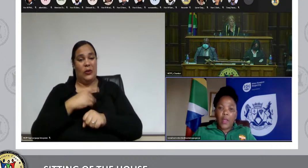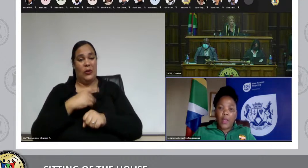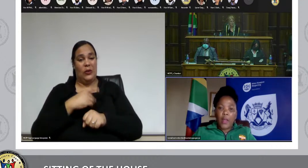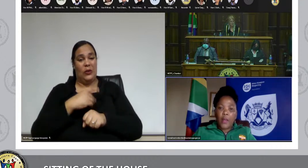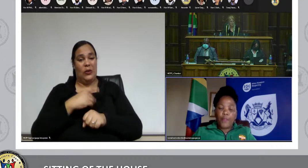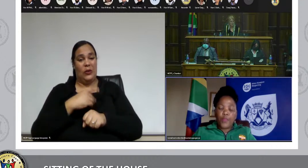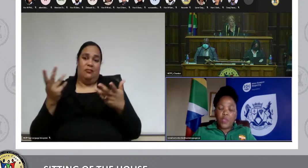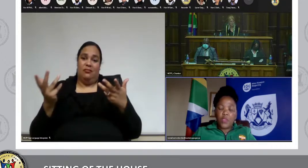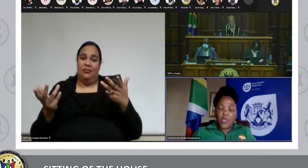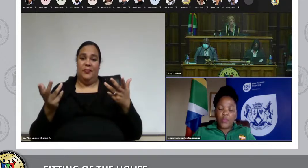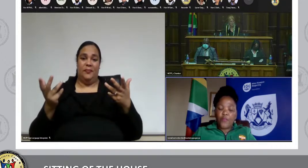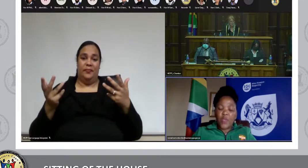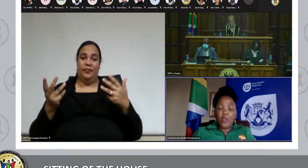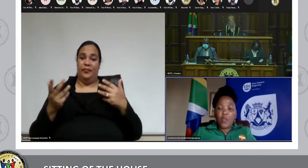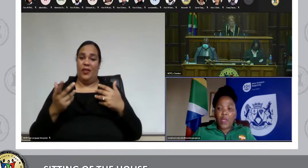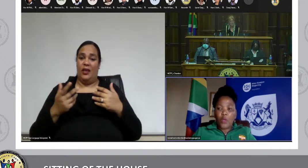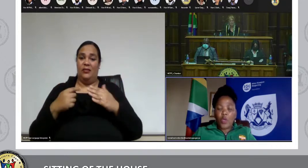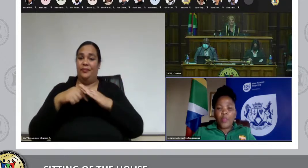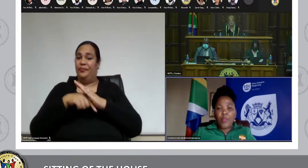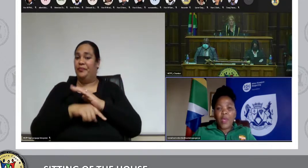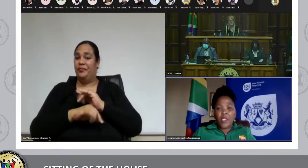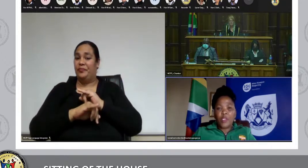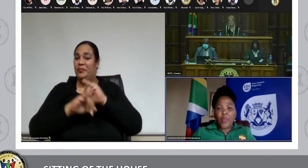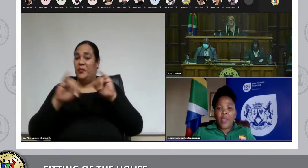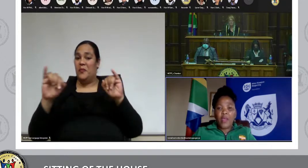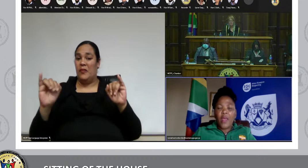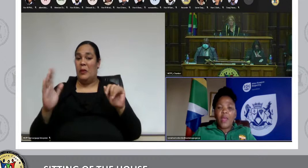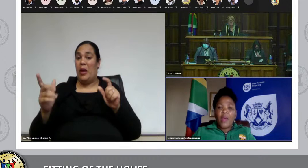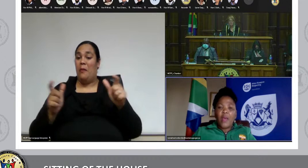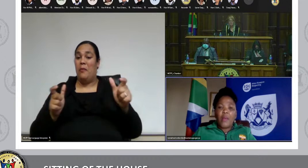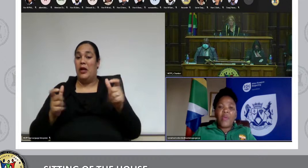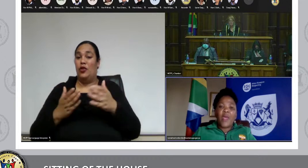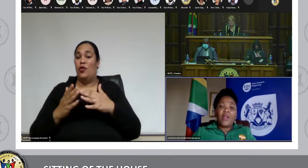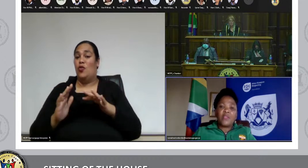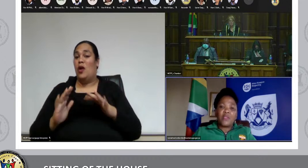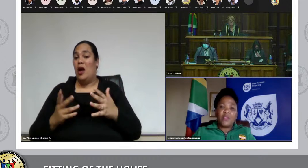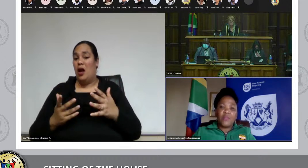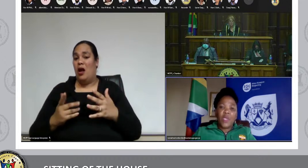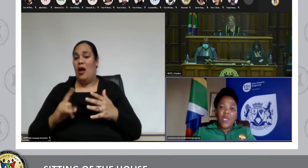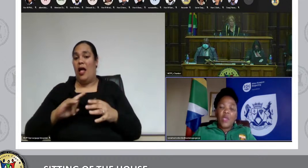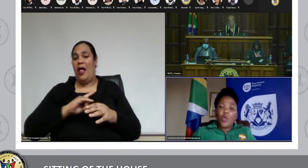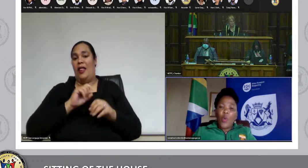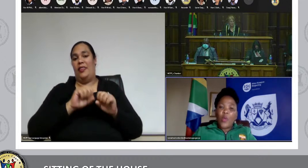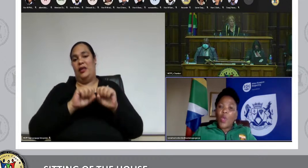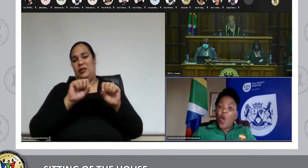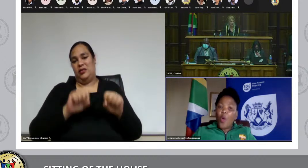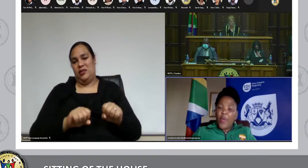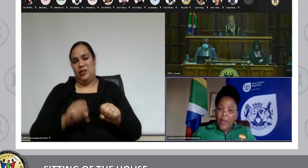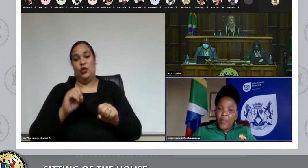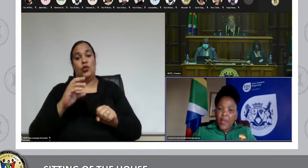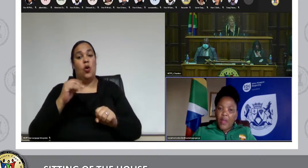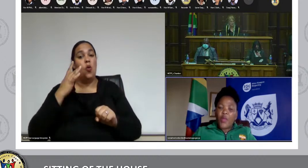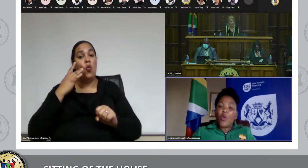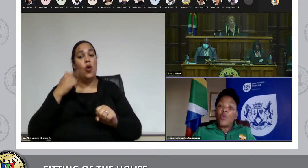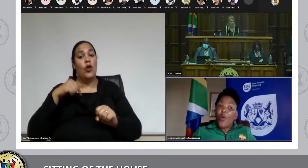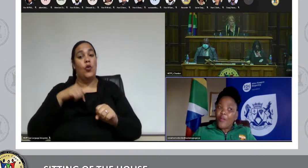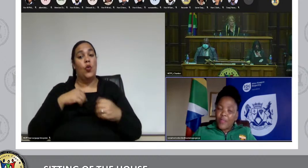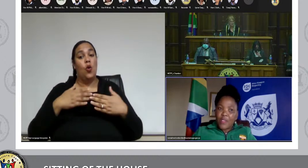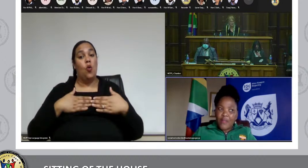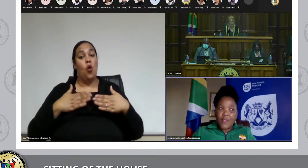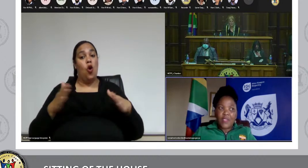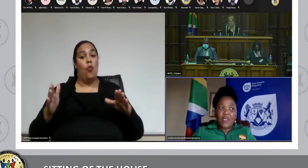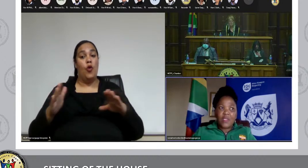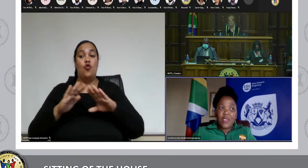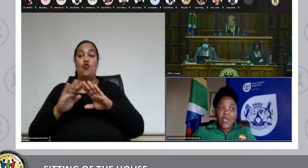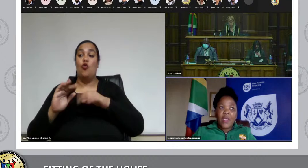beyond in terms of being can only be managed by the health system. So when we open up